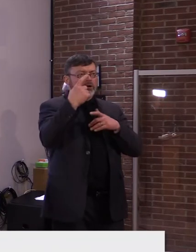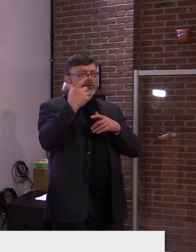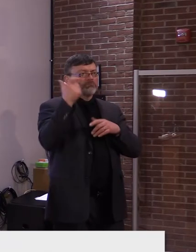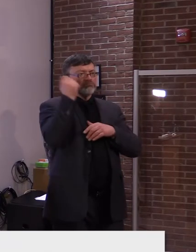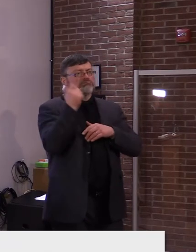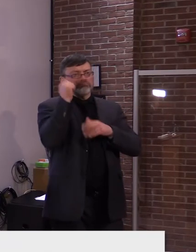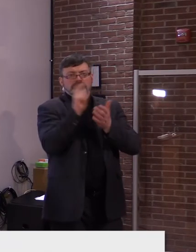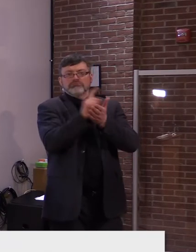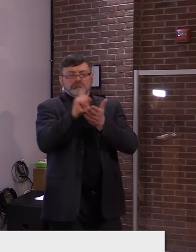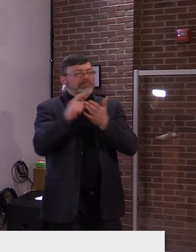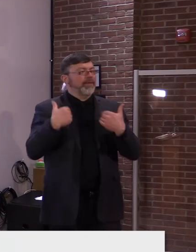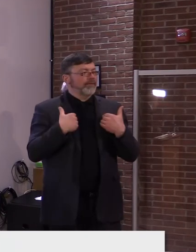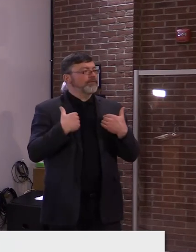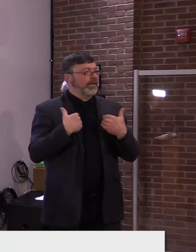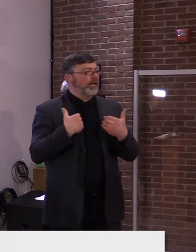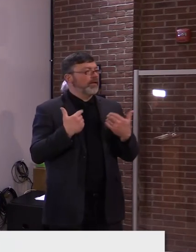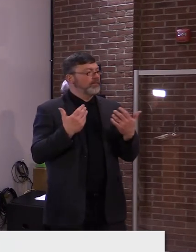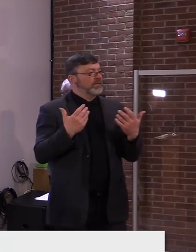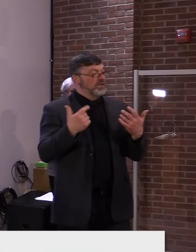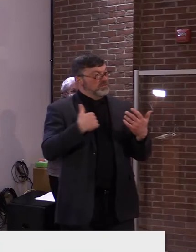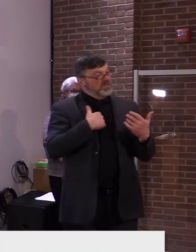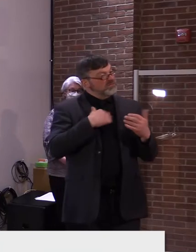So I'm quite comfortable with that.